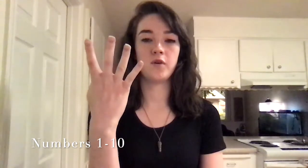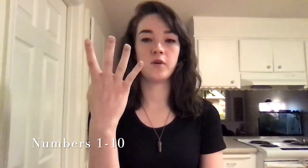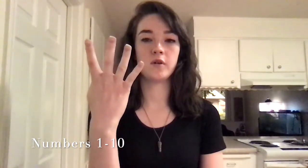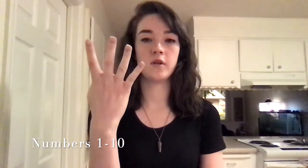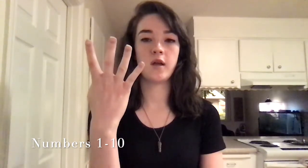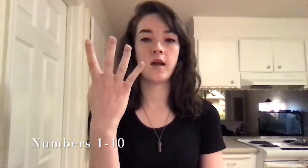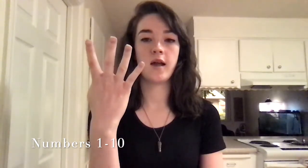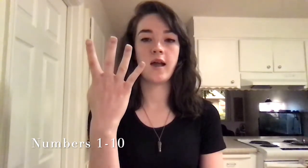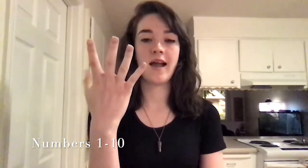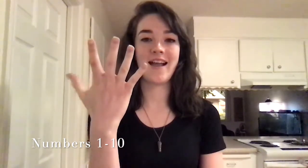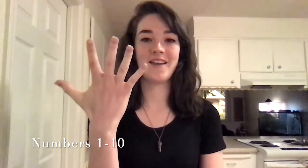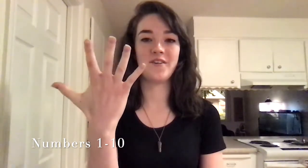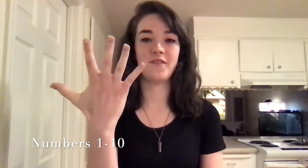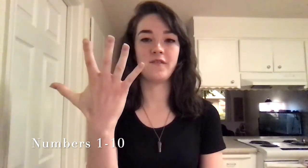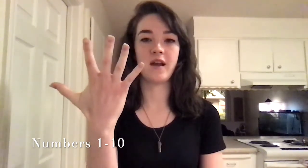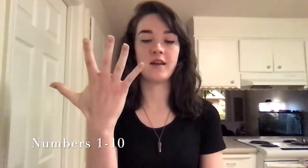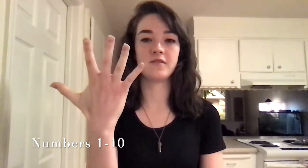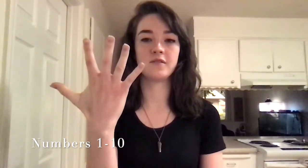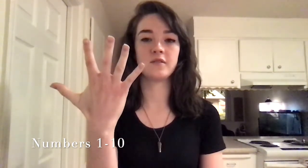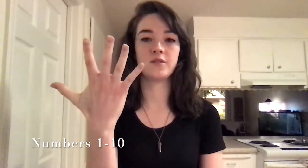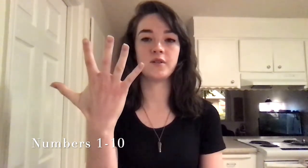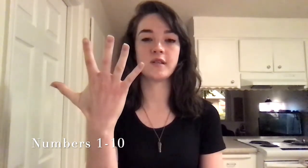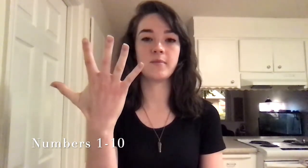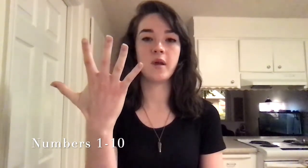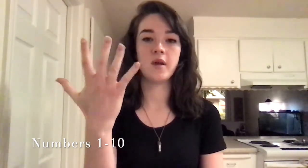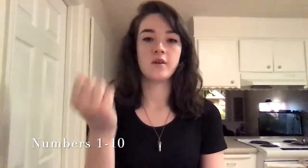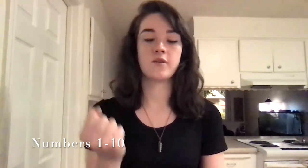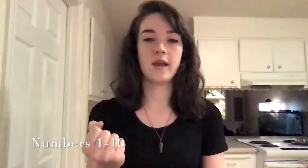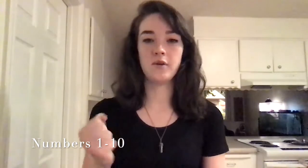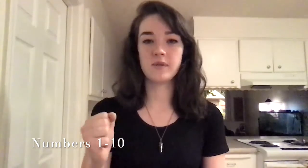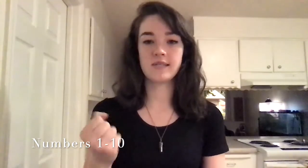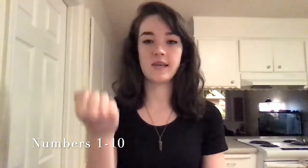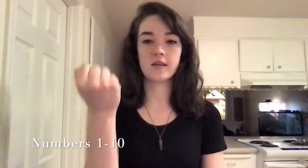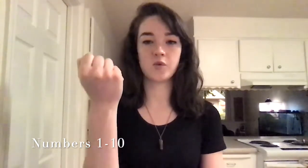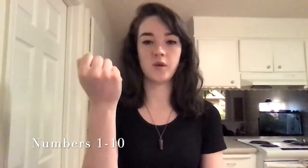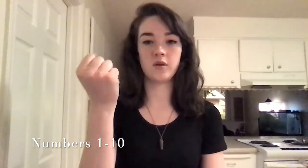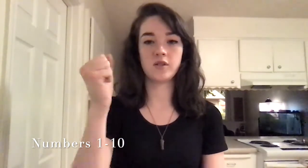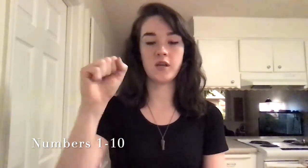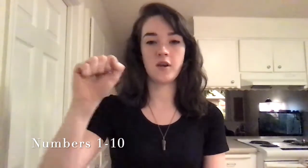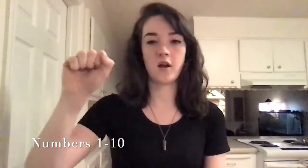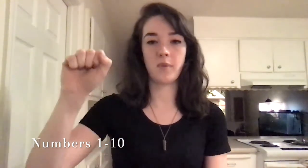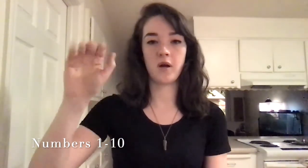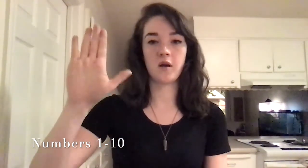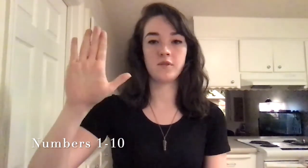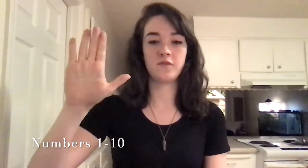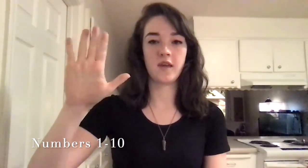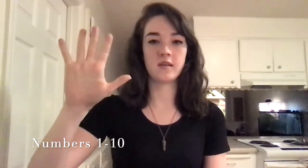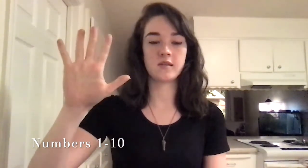4, and 5. Awesome. So now number 6, we're going to turn our palm to face